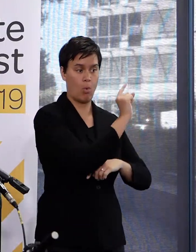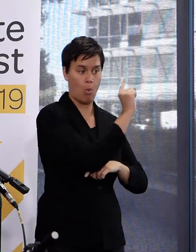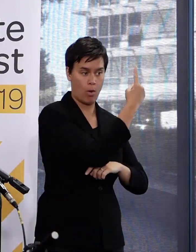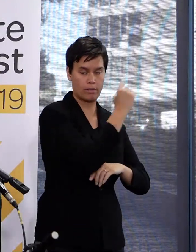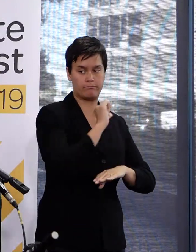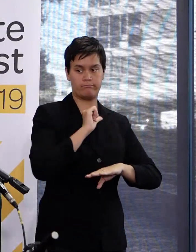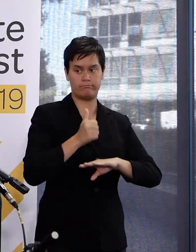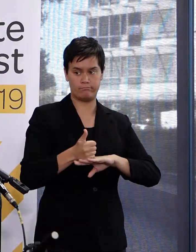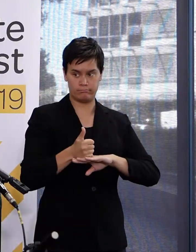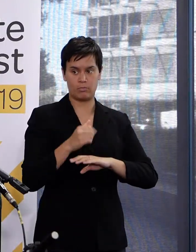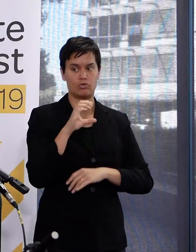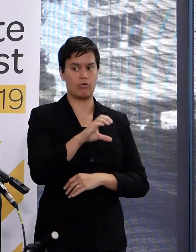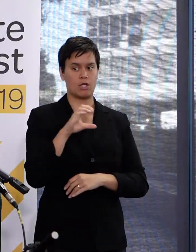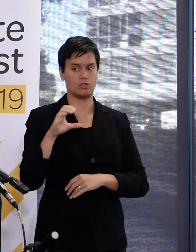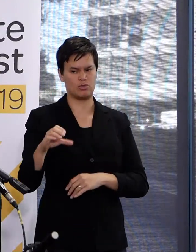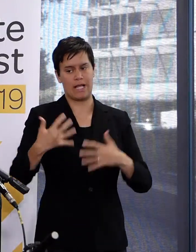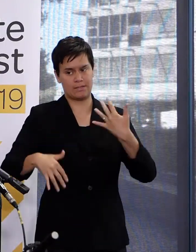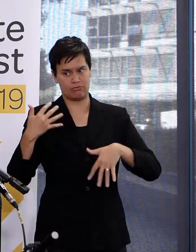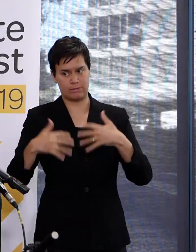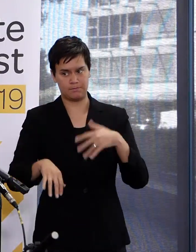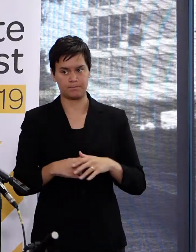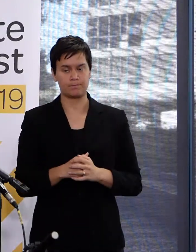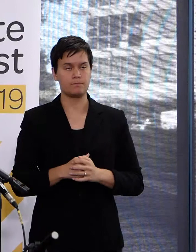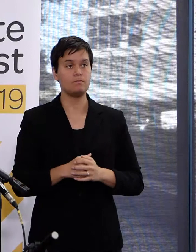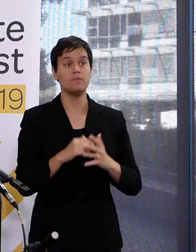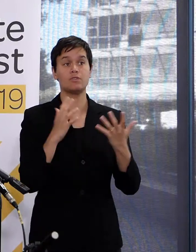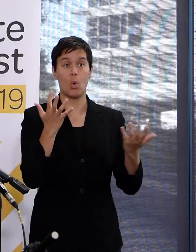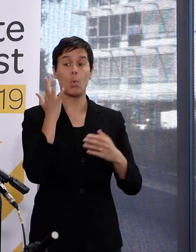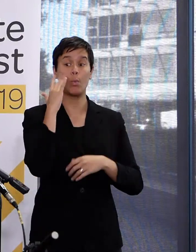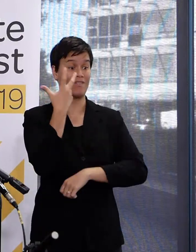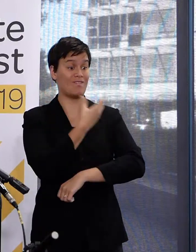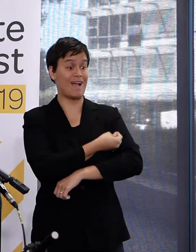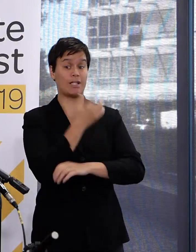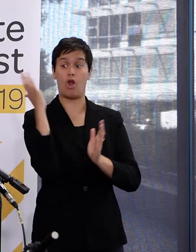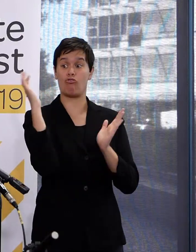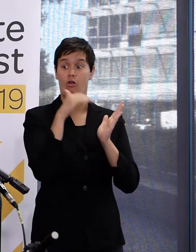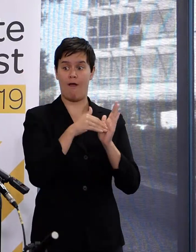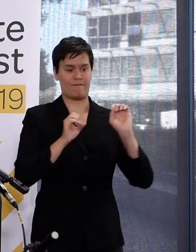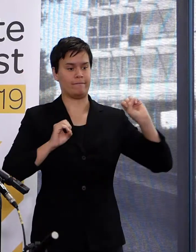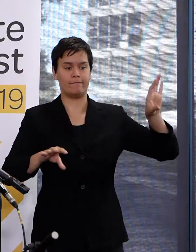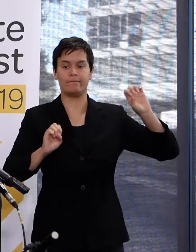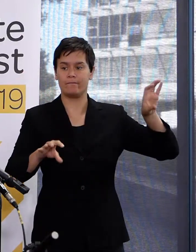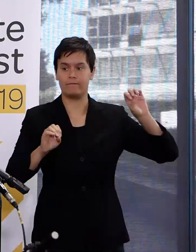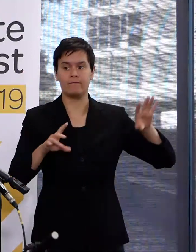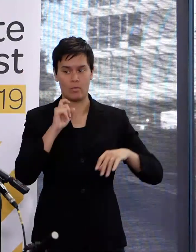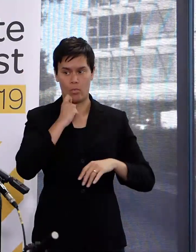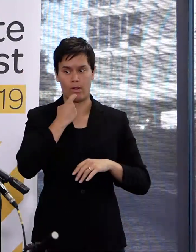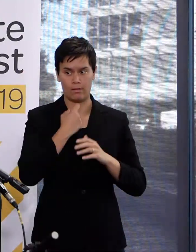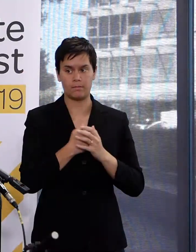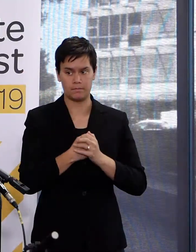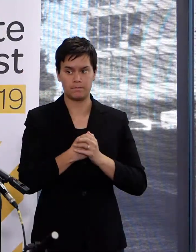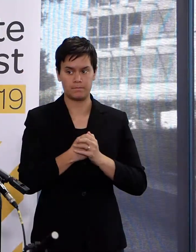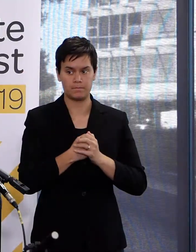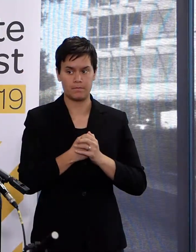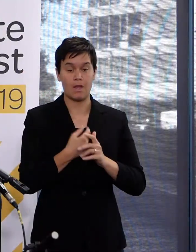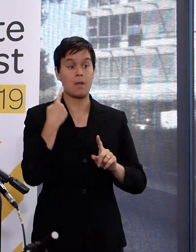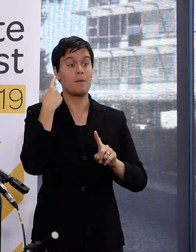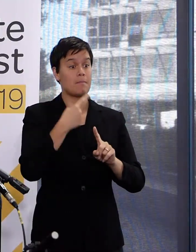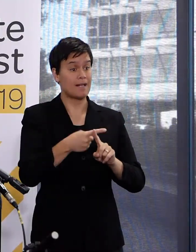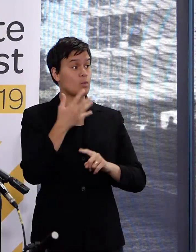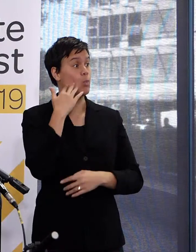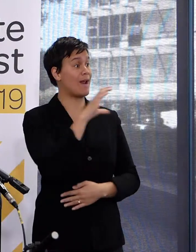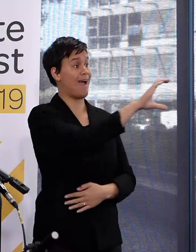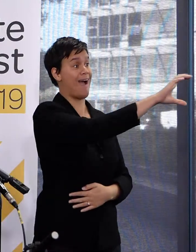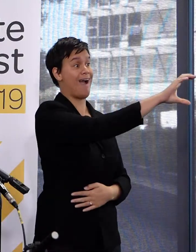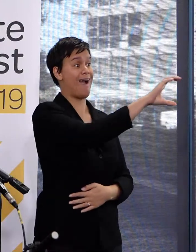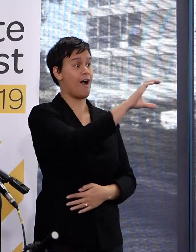they will be the 2 places where the vaccine will go to when it arrives on shore. Then there is the cold chain still at